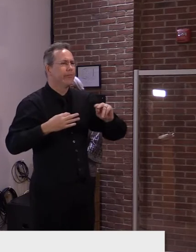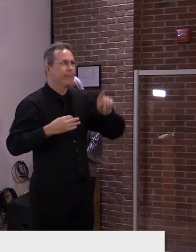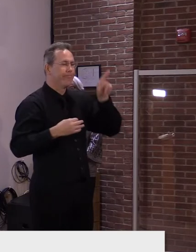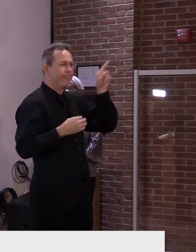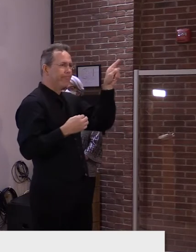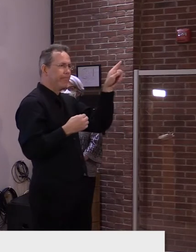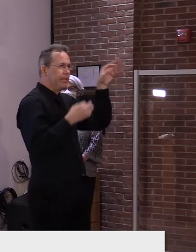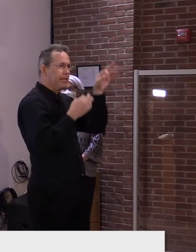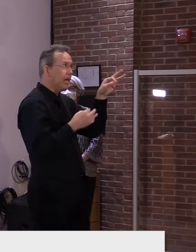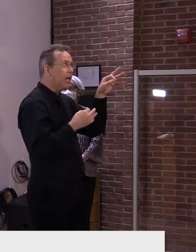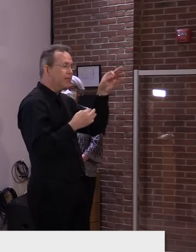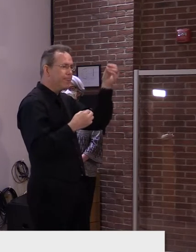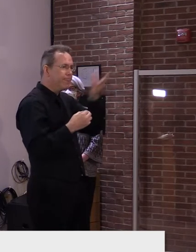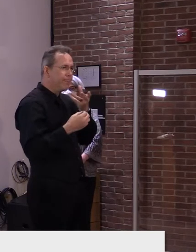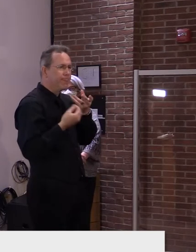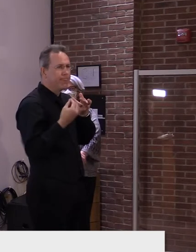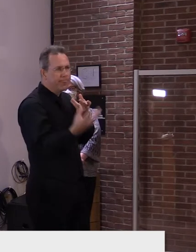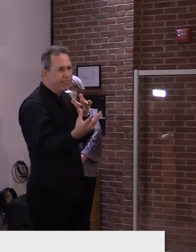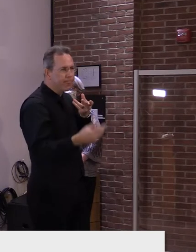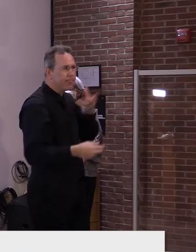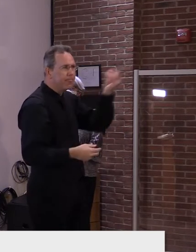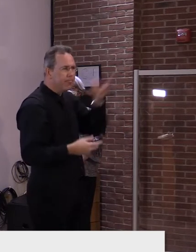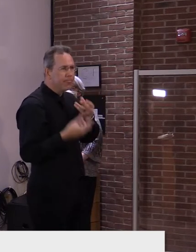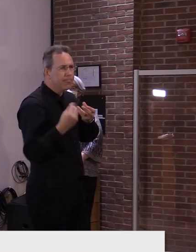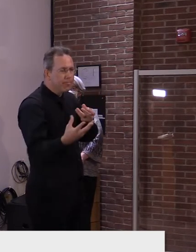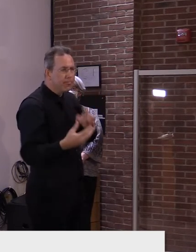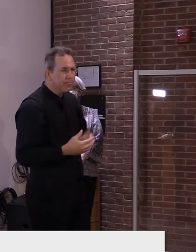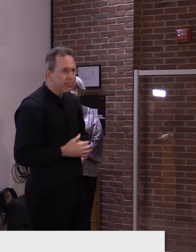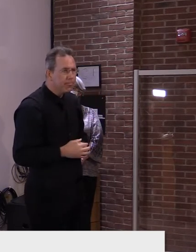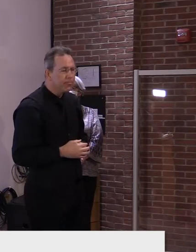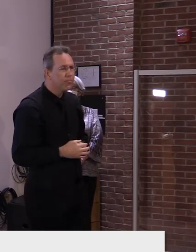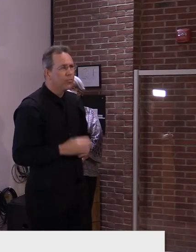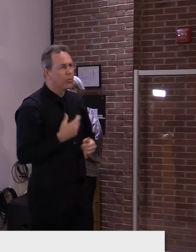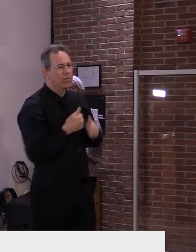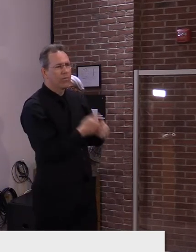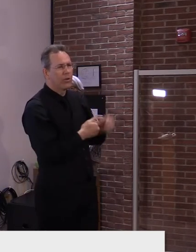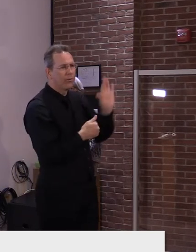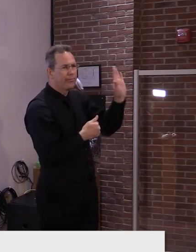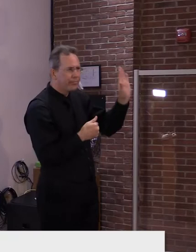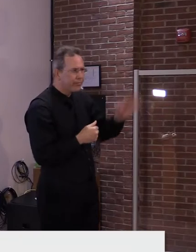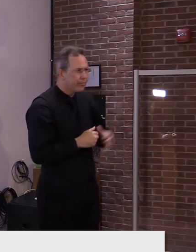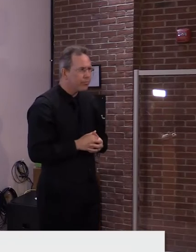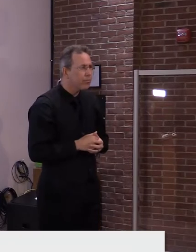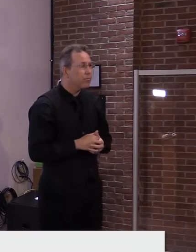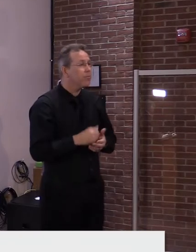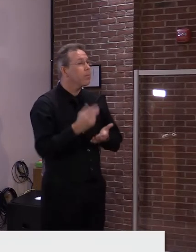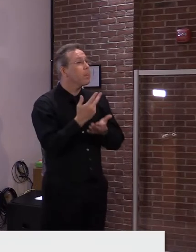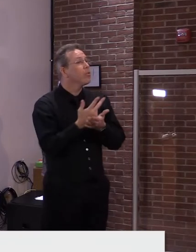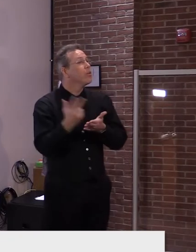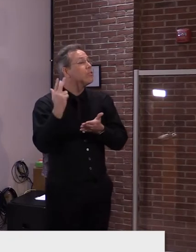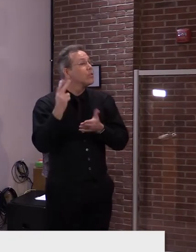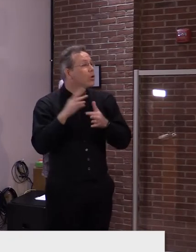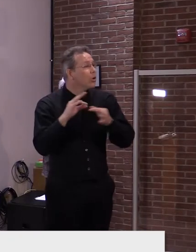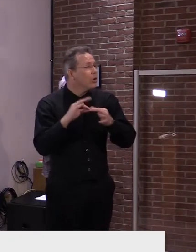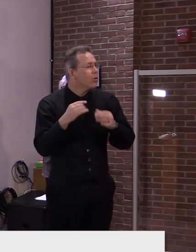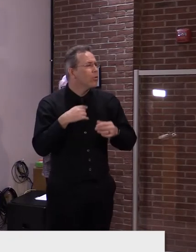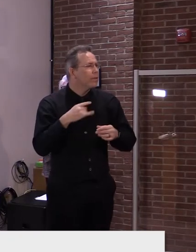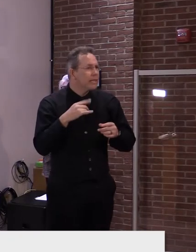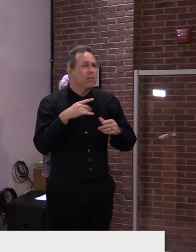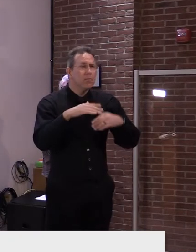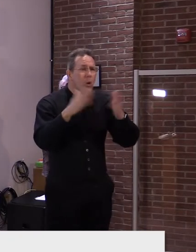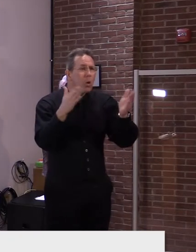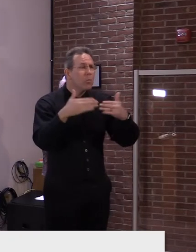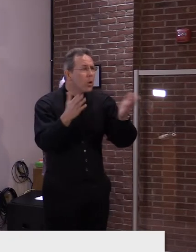are, you know, we mentioned about 3 weeks ago how much we were opening up. We're opening up even more now,